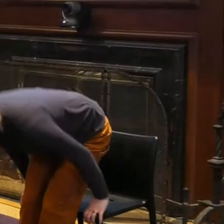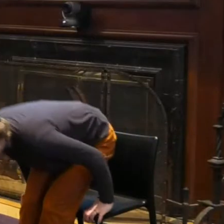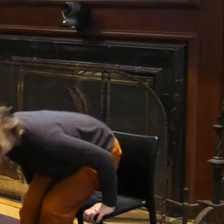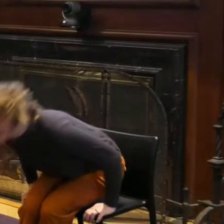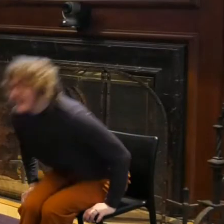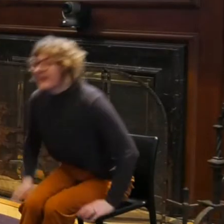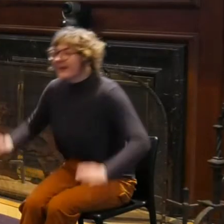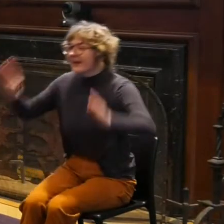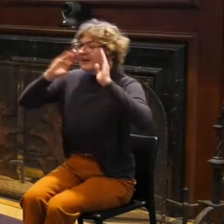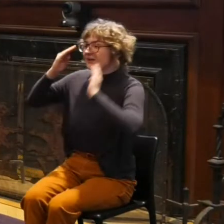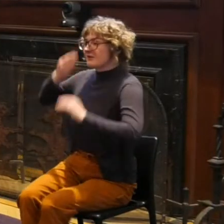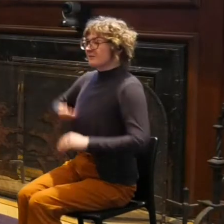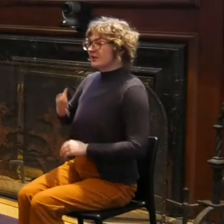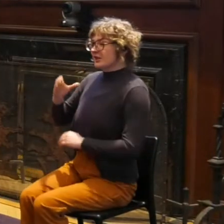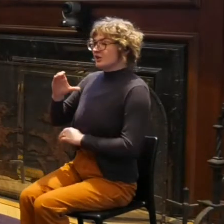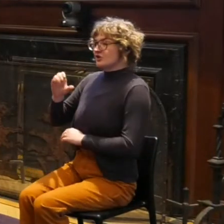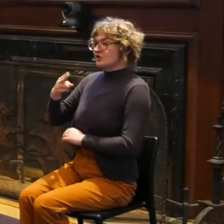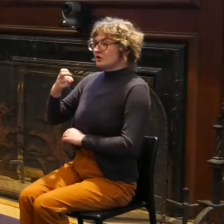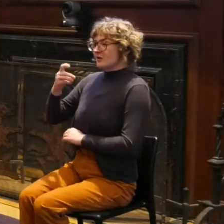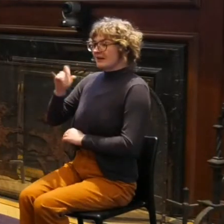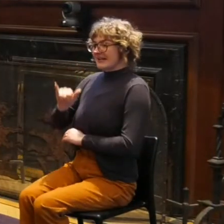Hi, I'm Charity Anastasio.